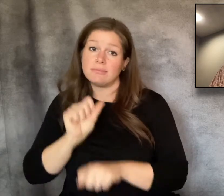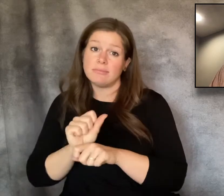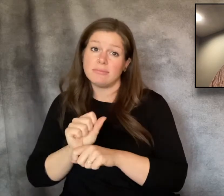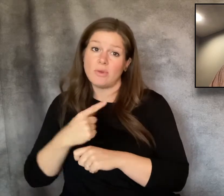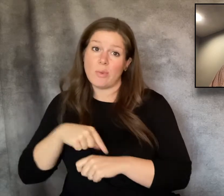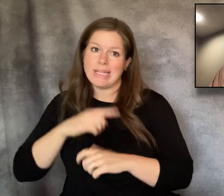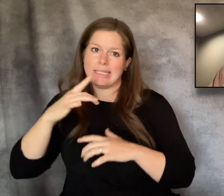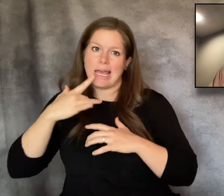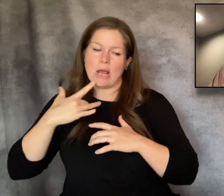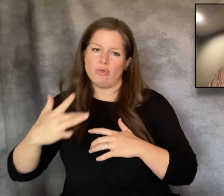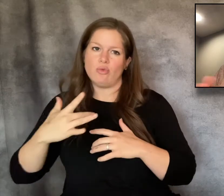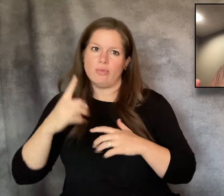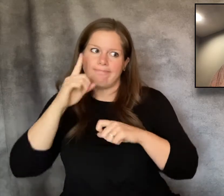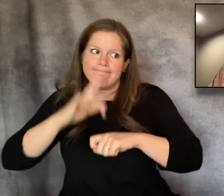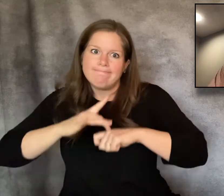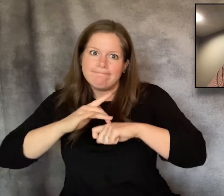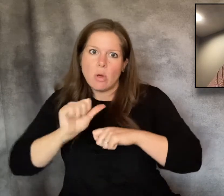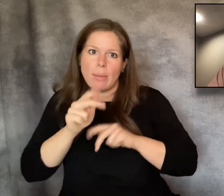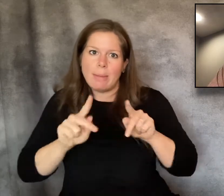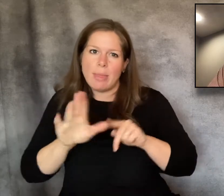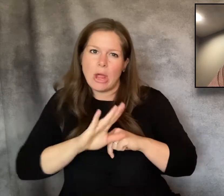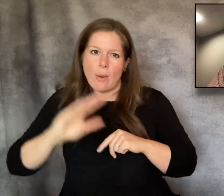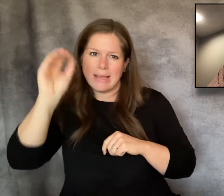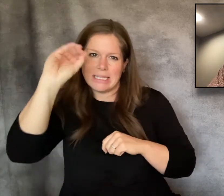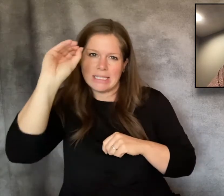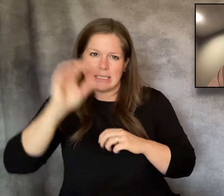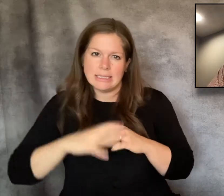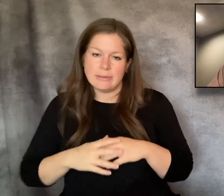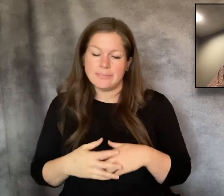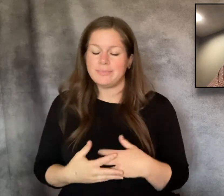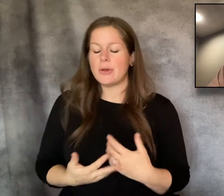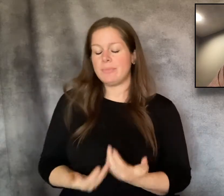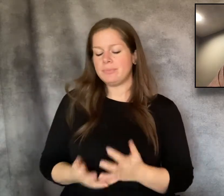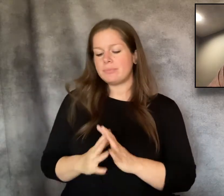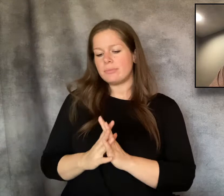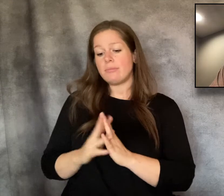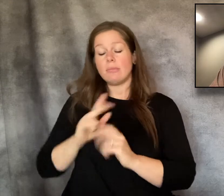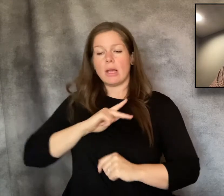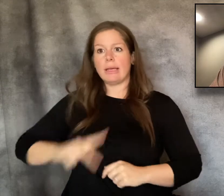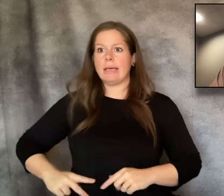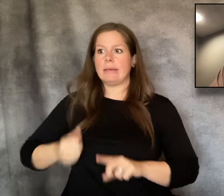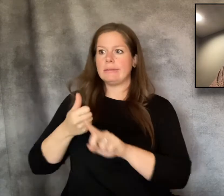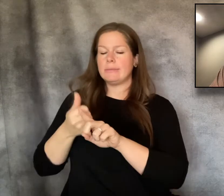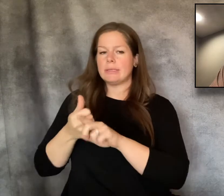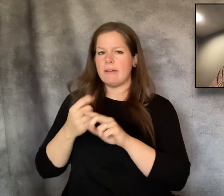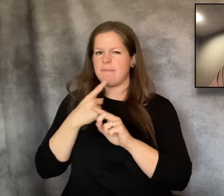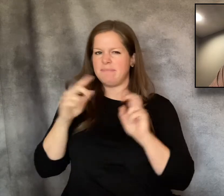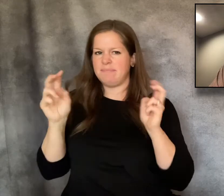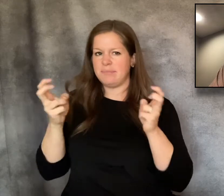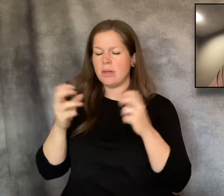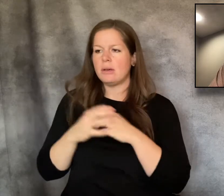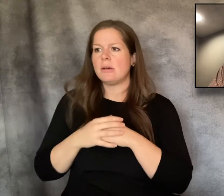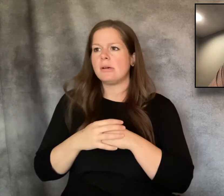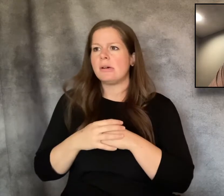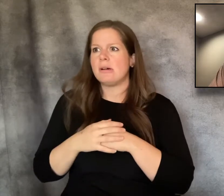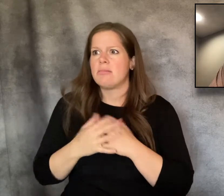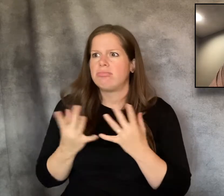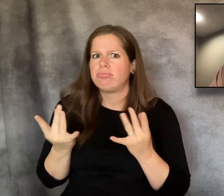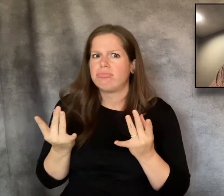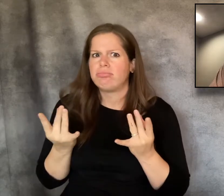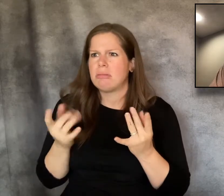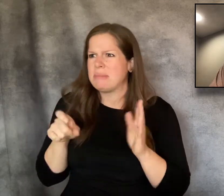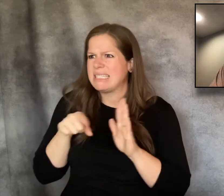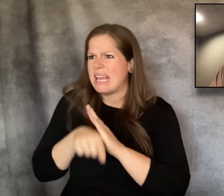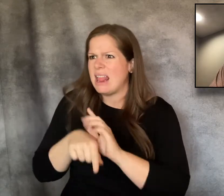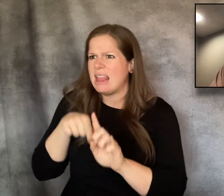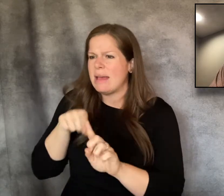well. So in verse 9 it says, "And the king was sorry, but because of his oaths and his guests, he commanded it to be given. He sent and